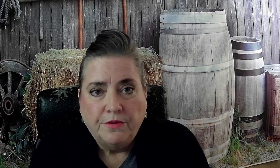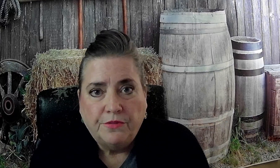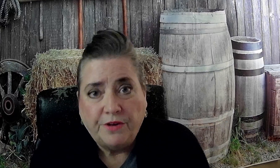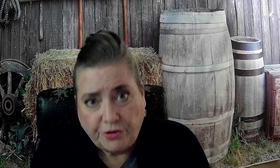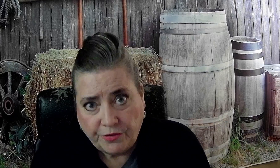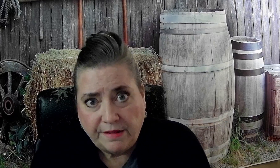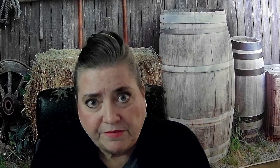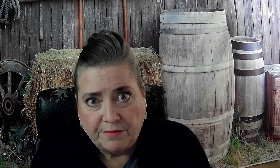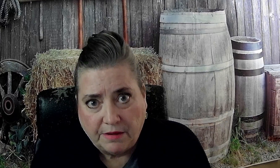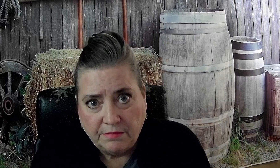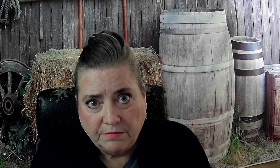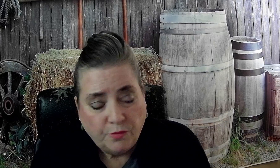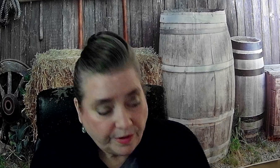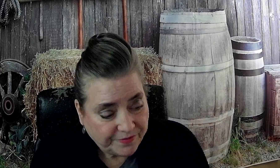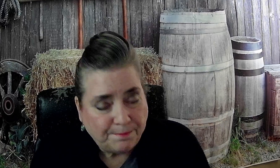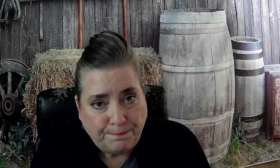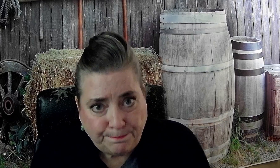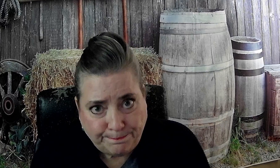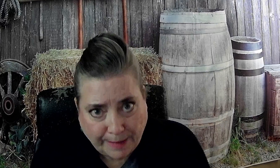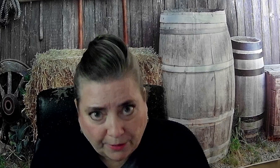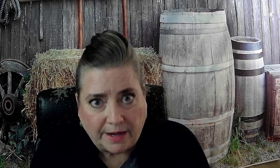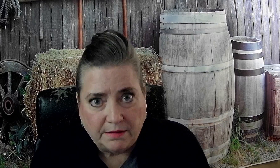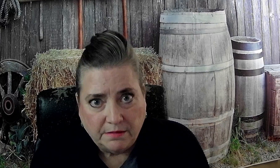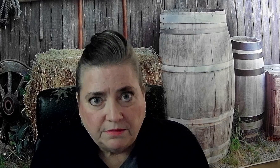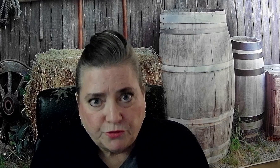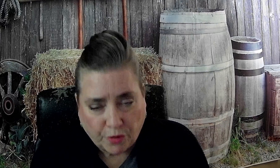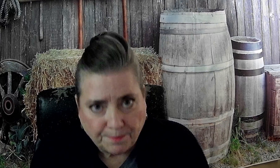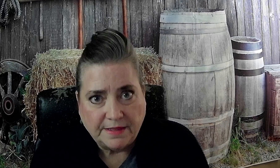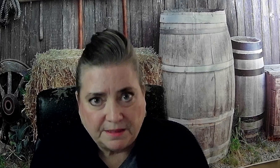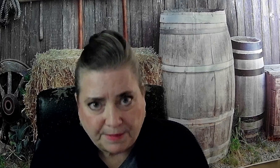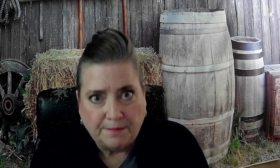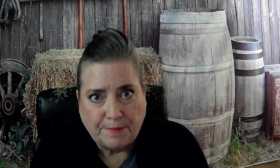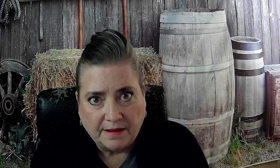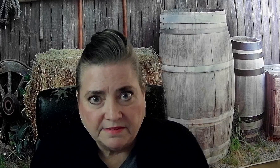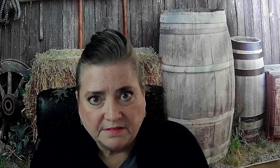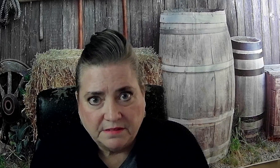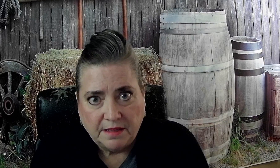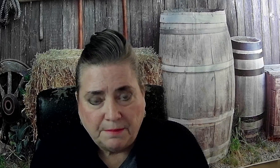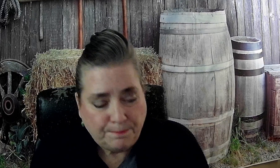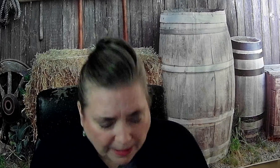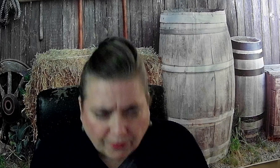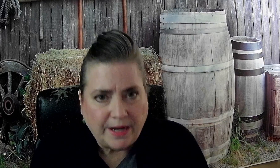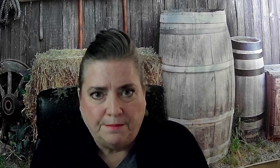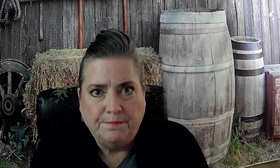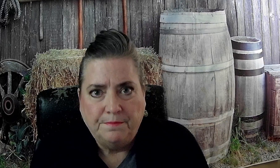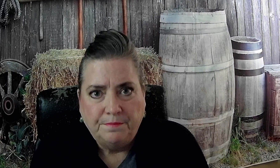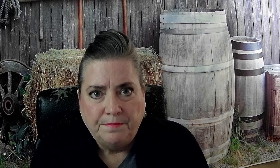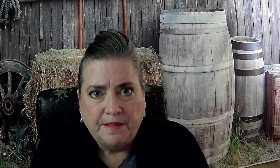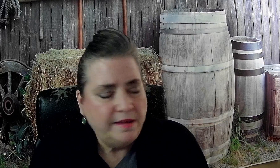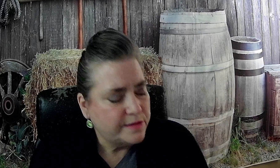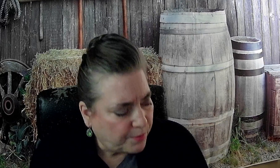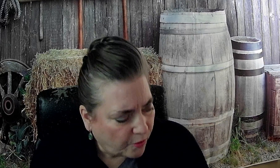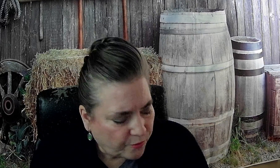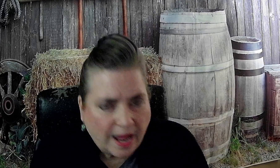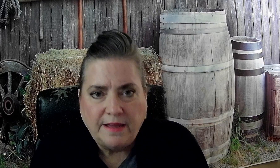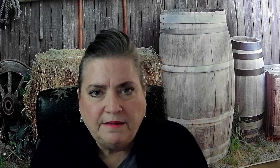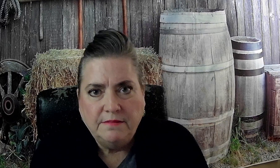232 days from now, we have to bury Trump at the ballot box. Bury him. He is a pariah. He